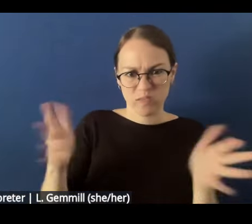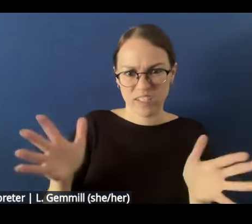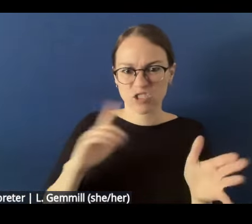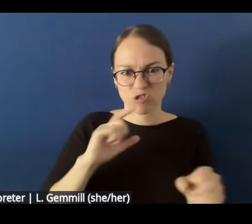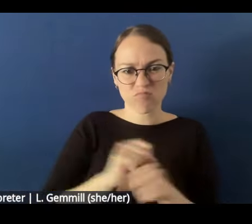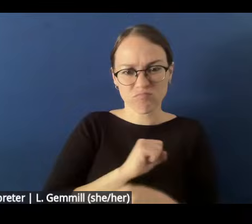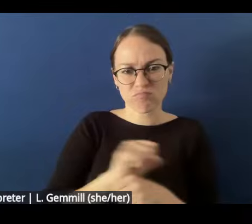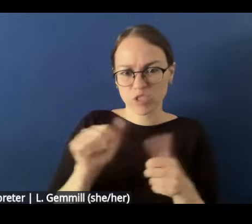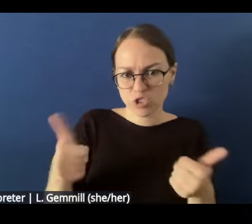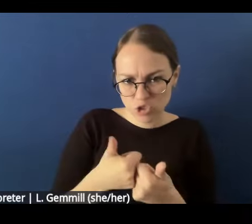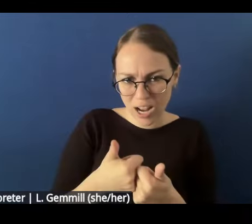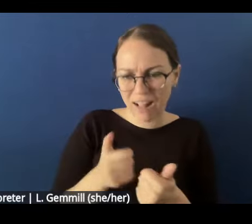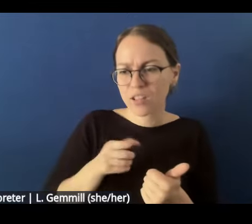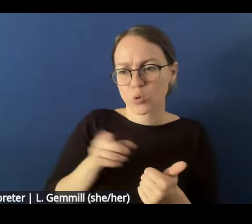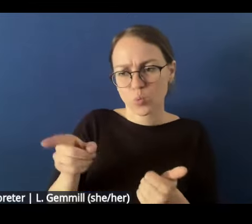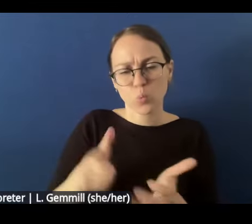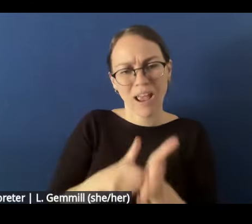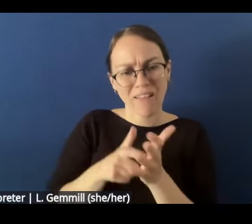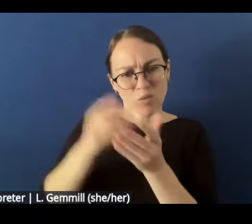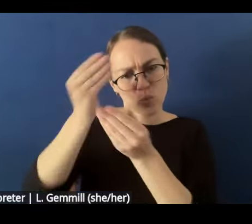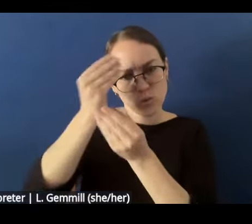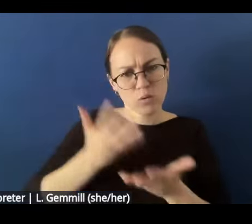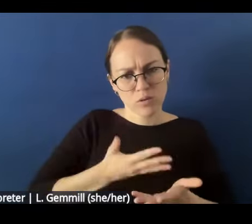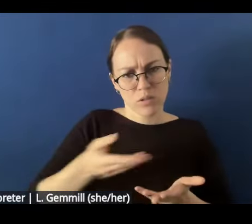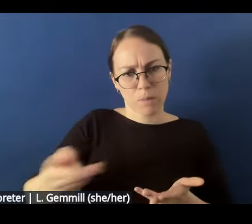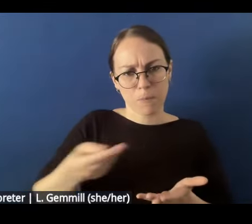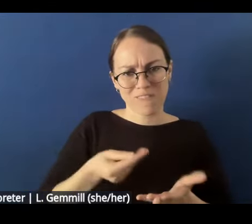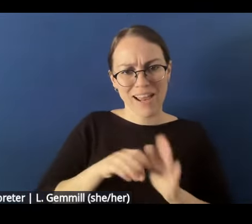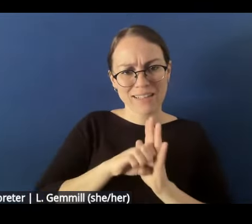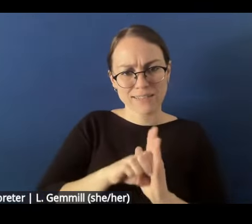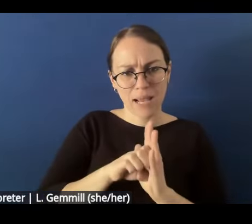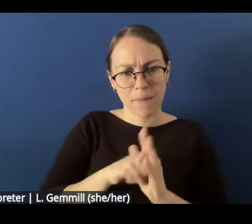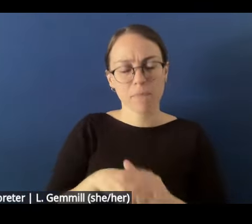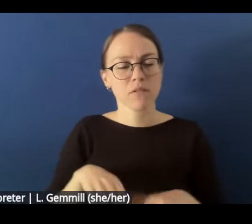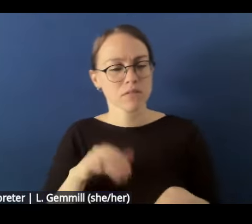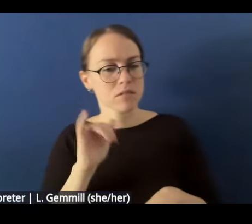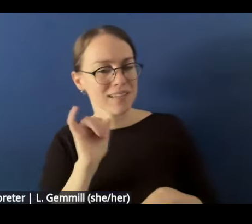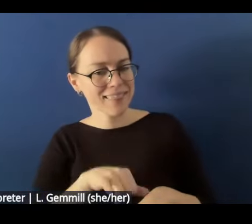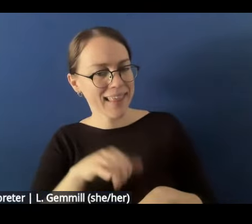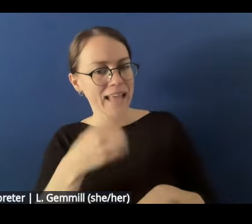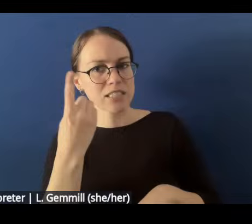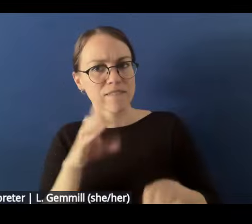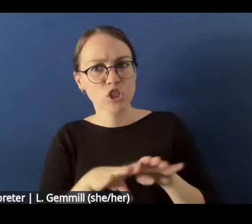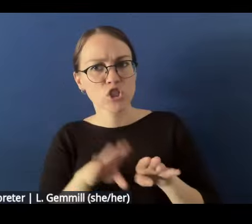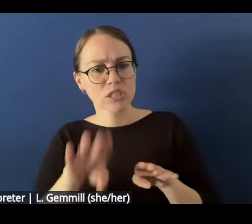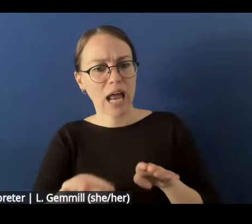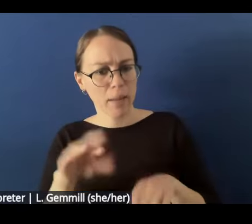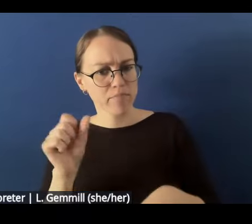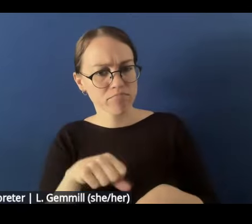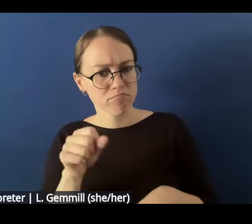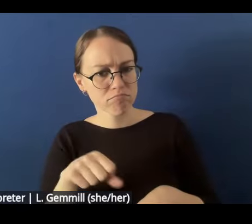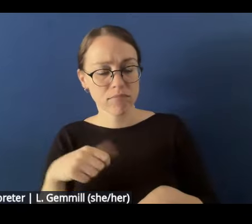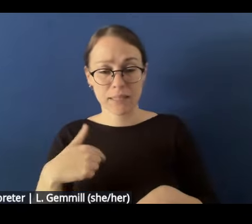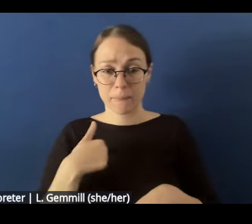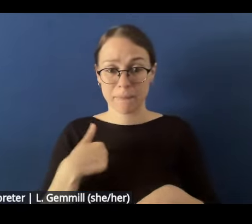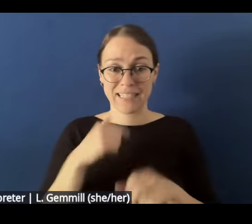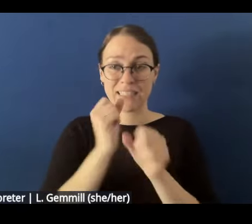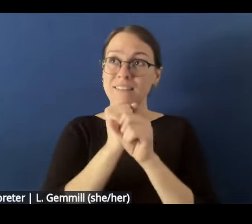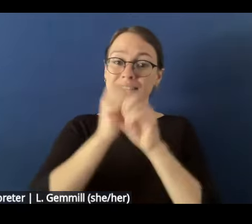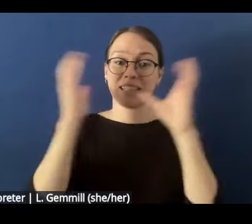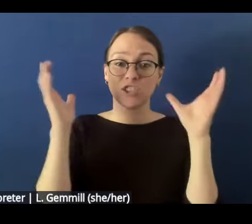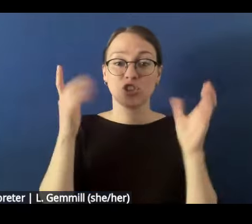to provide it. That would be the very first step when we send the notice. Like I envision in the letter that we're sending